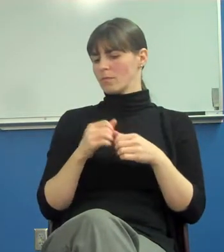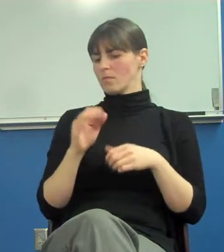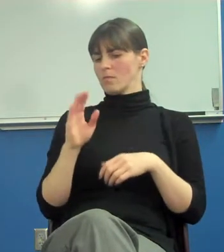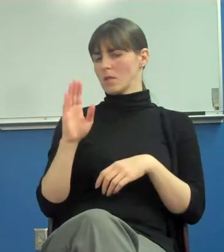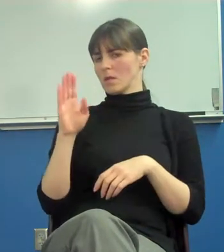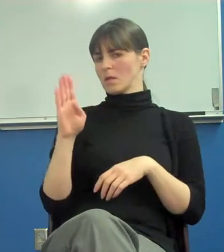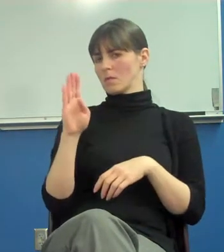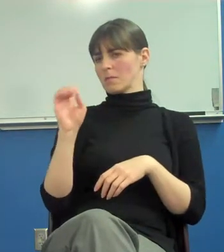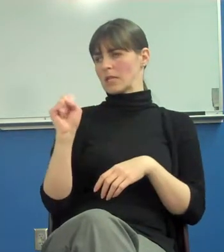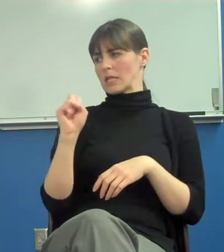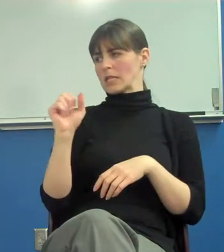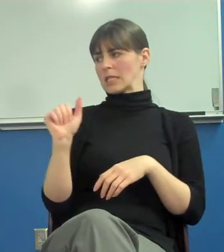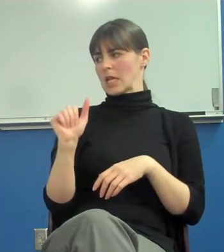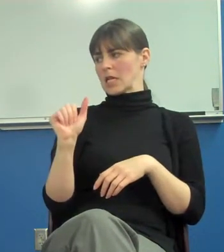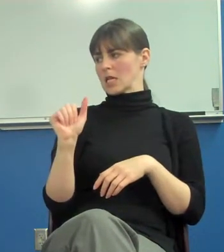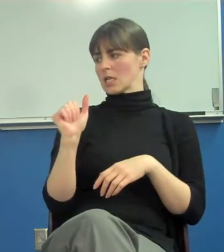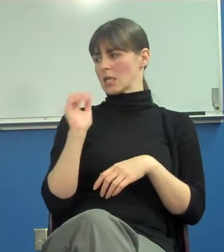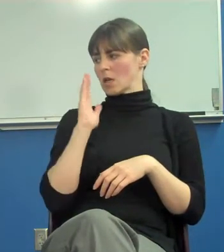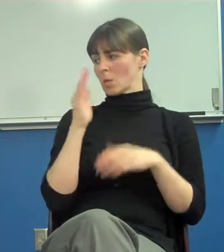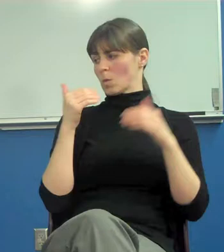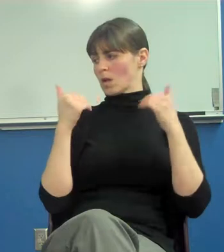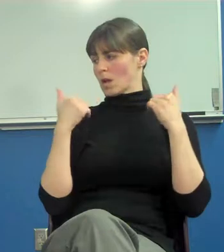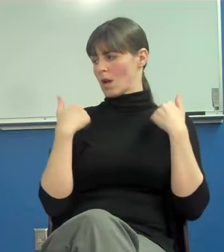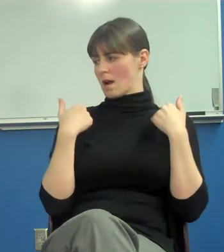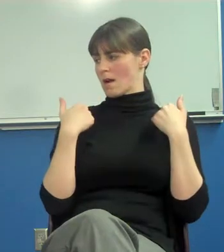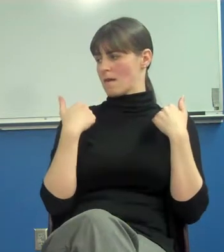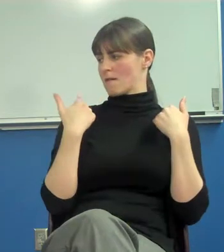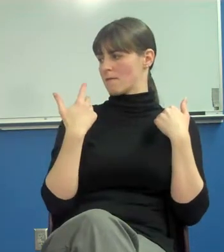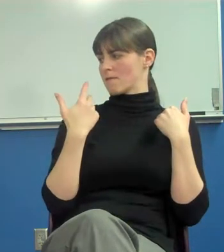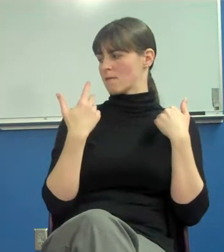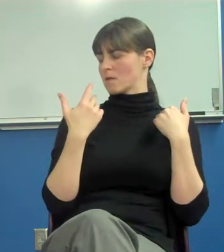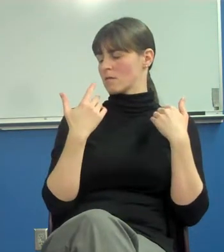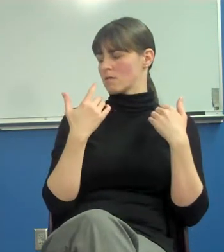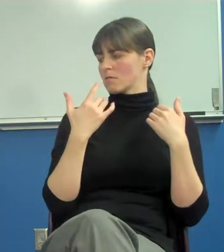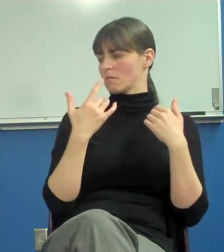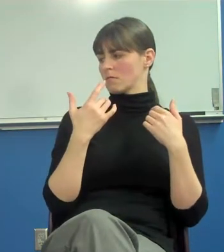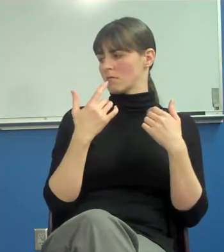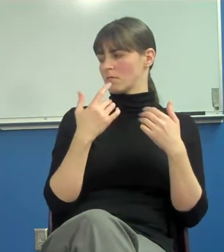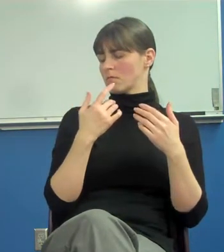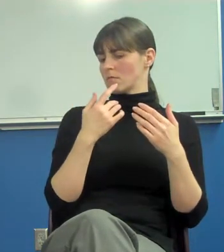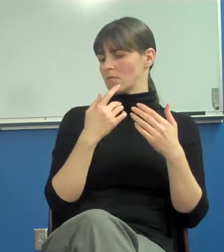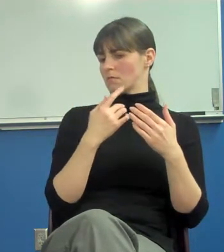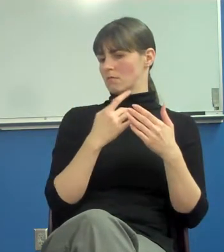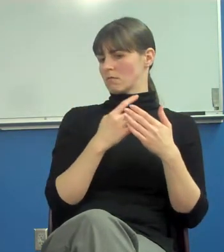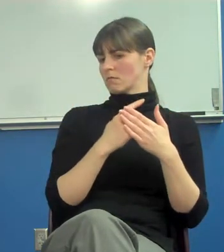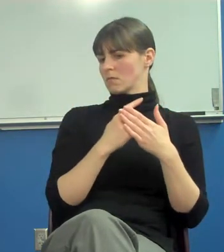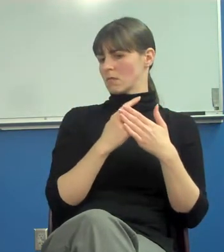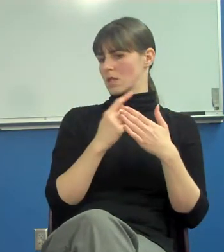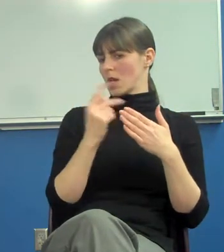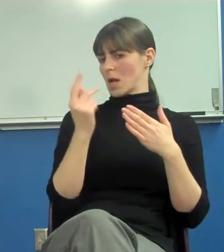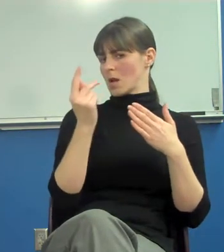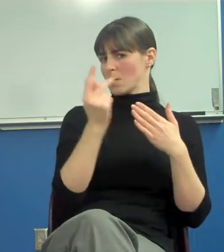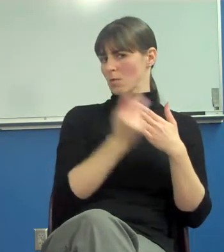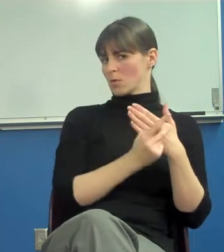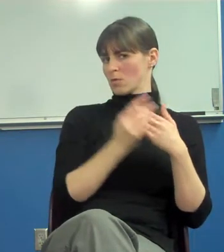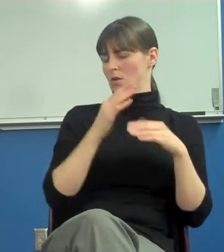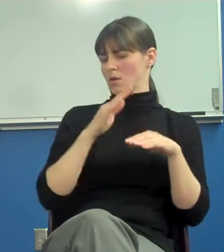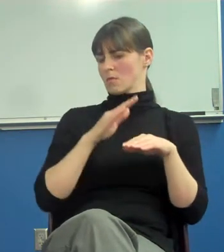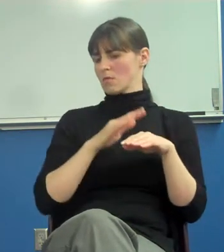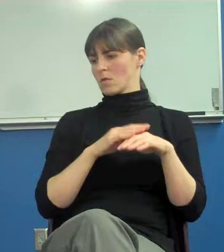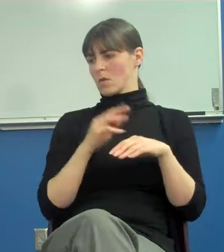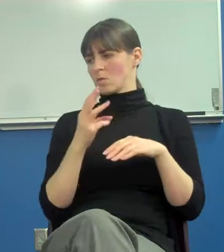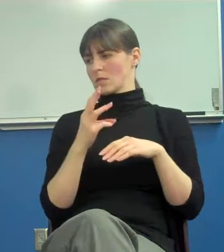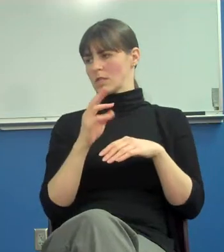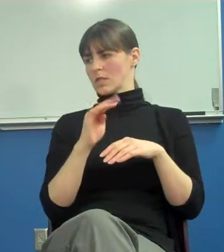BSA is having a program on Wednesday, February 25th on Conference North and South